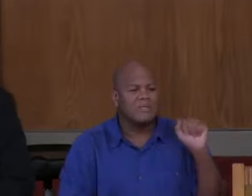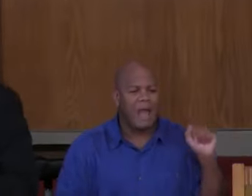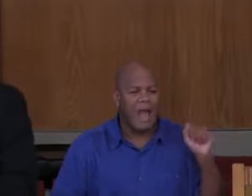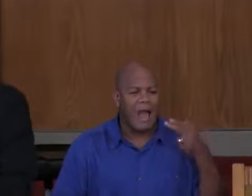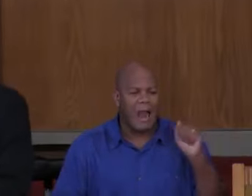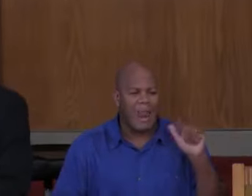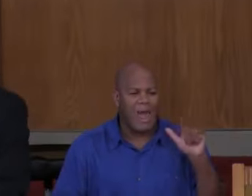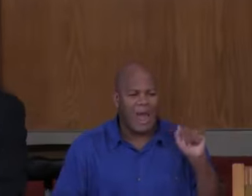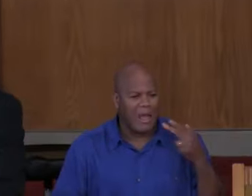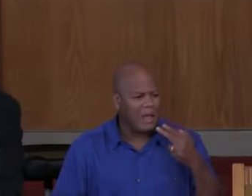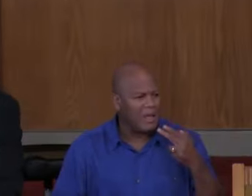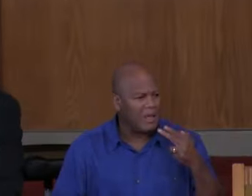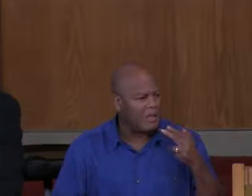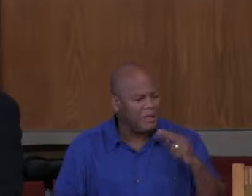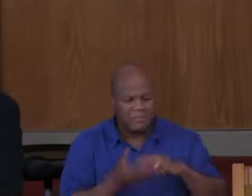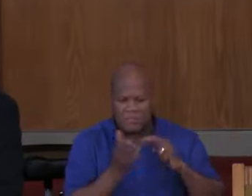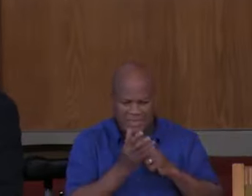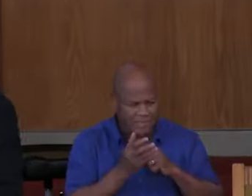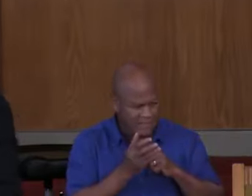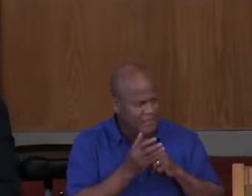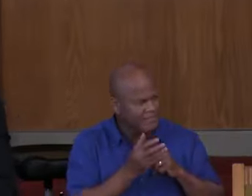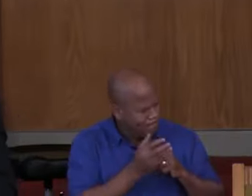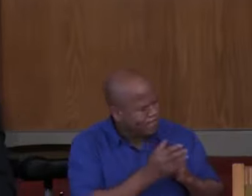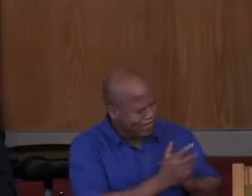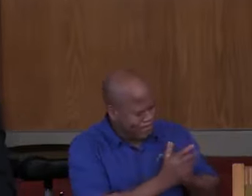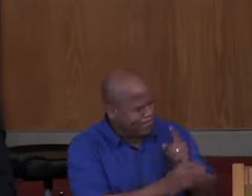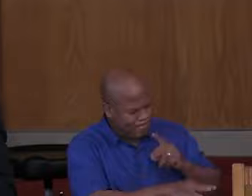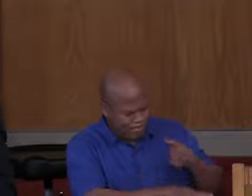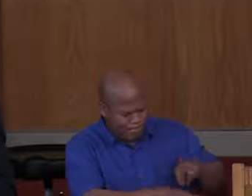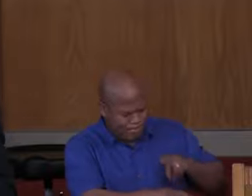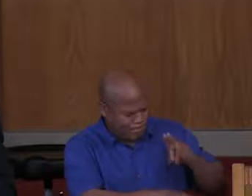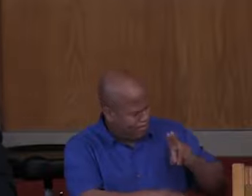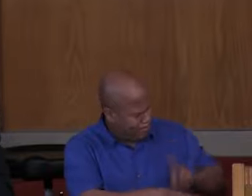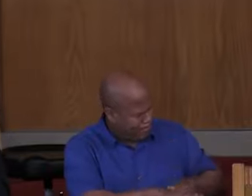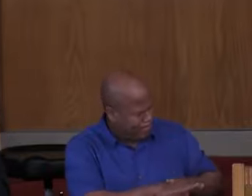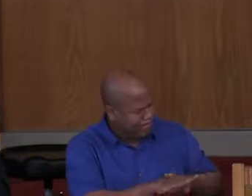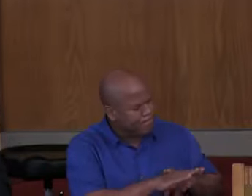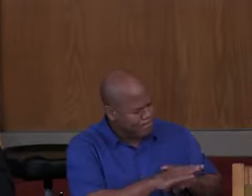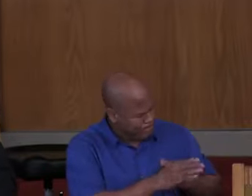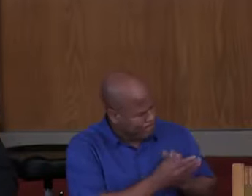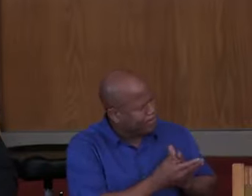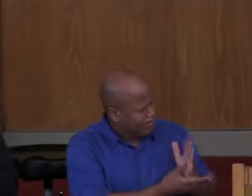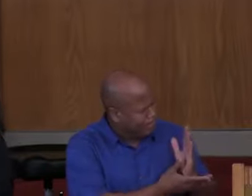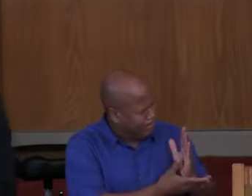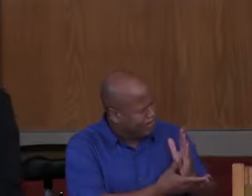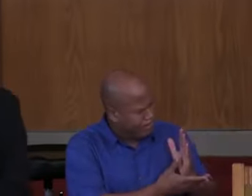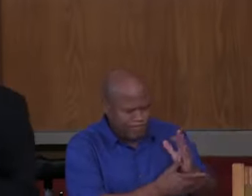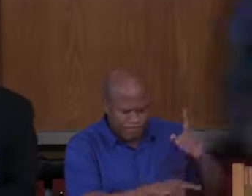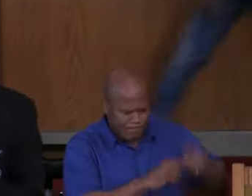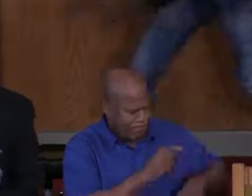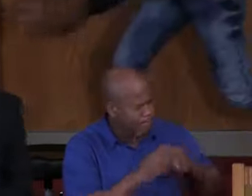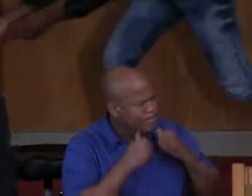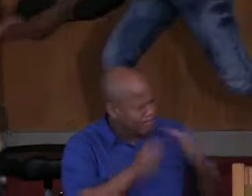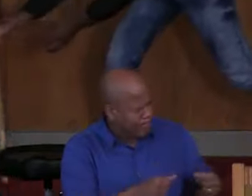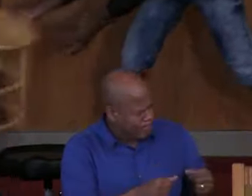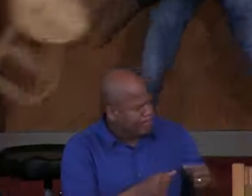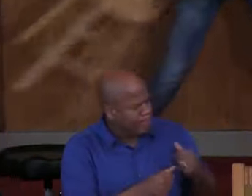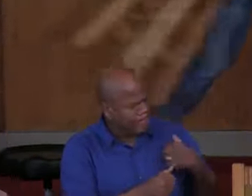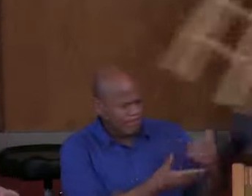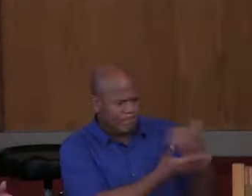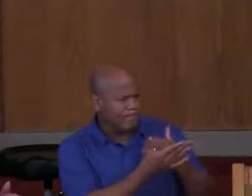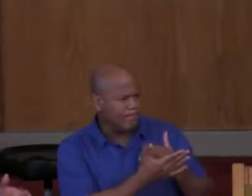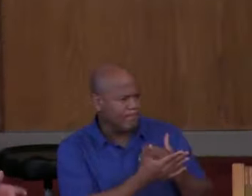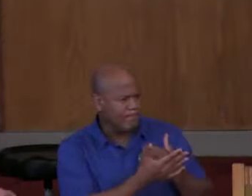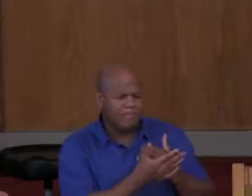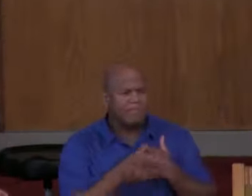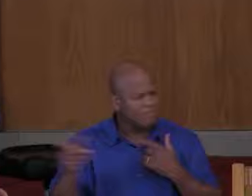means an inalienable right as an inheritance. Now look what he says. 45 years y'all have been